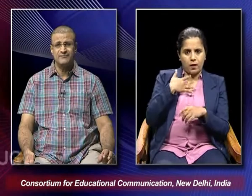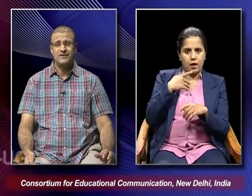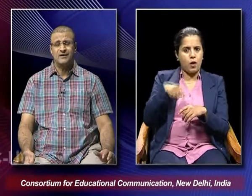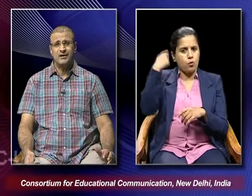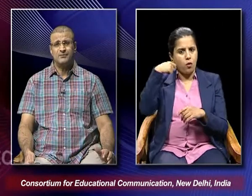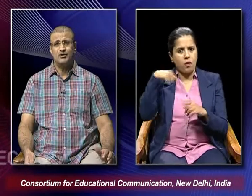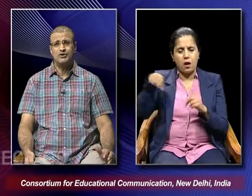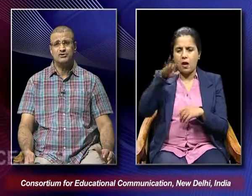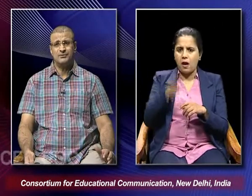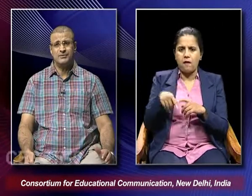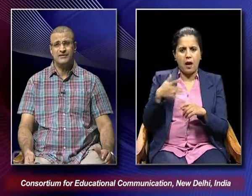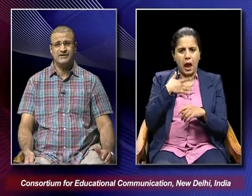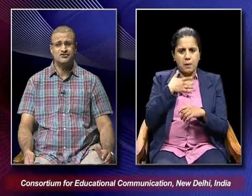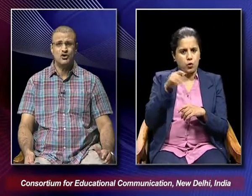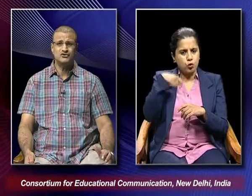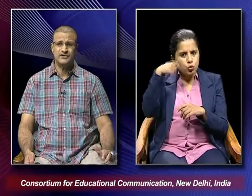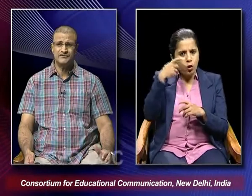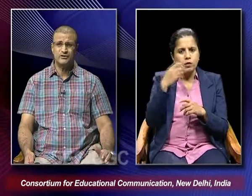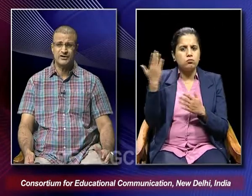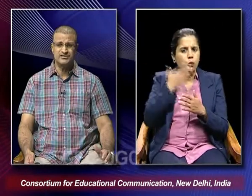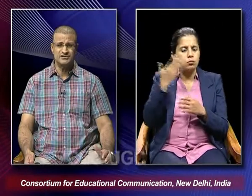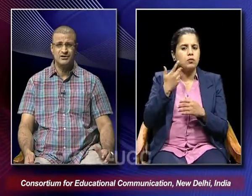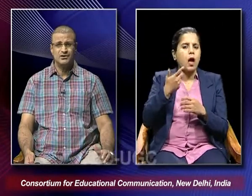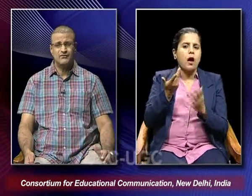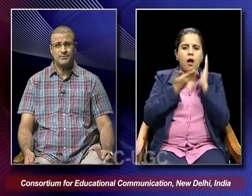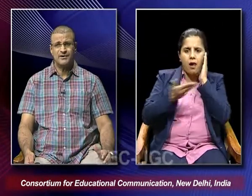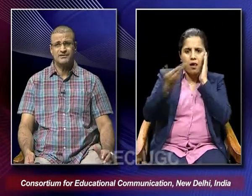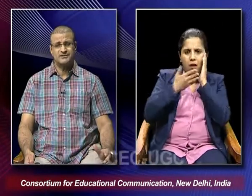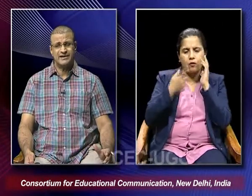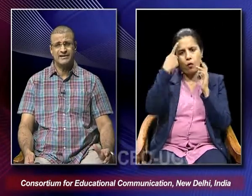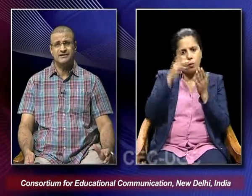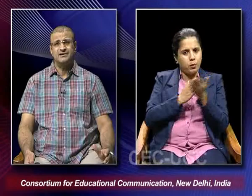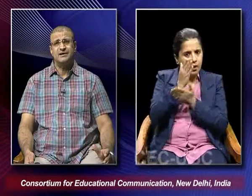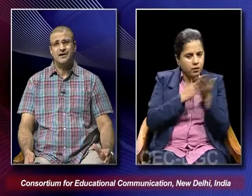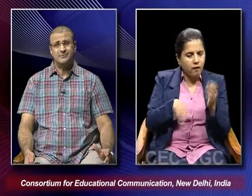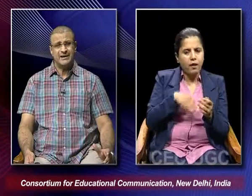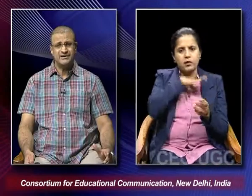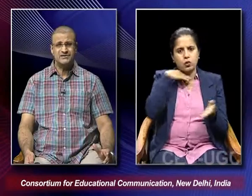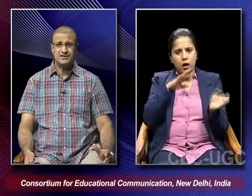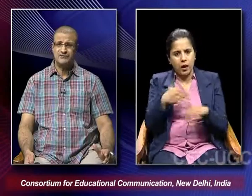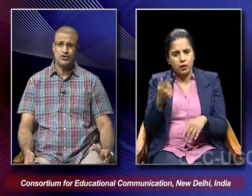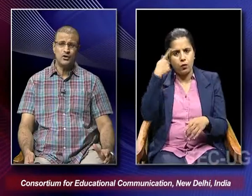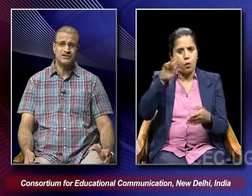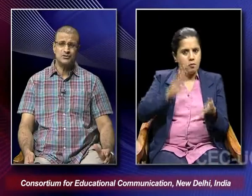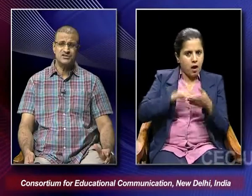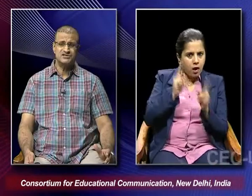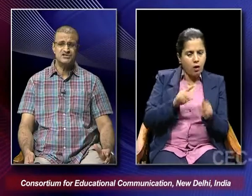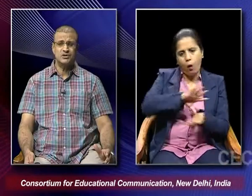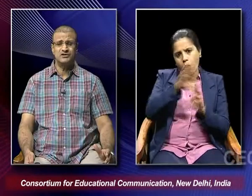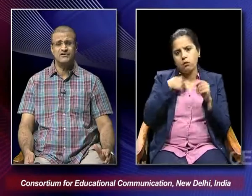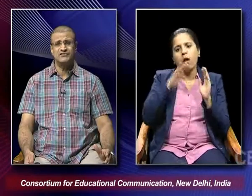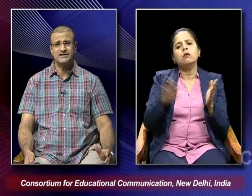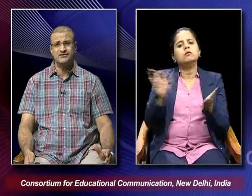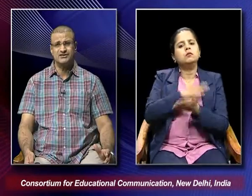India, because we have songs for every occasion, for birth, death, marriage, and for all other occasions